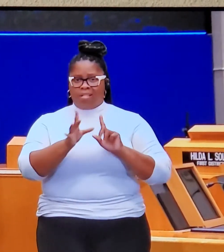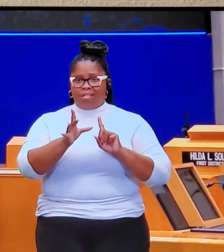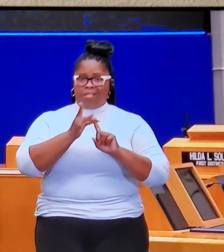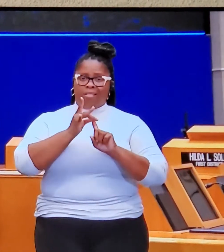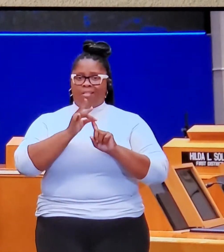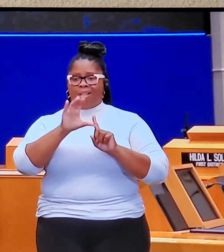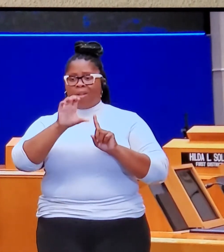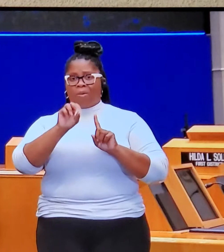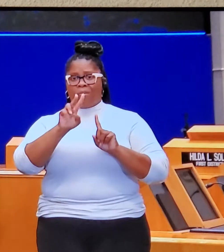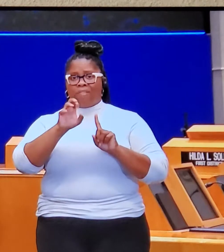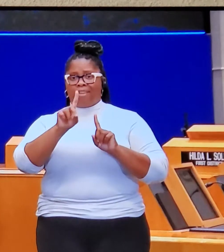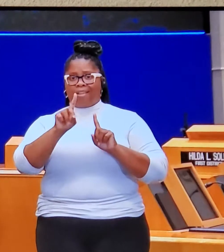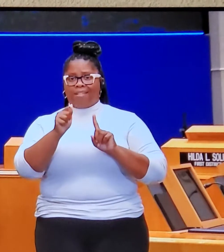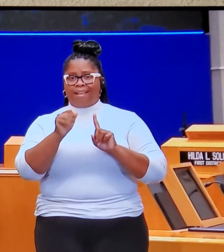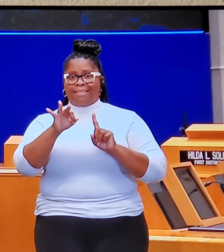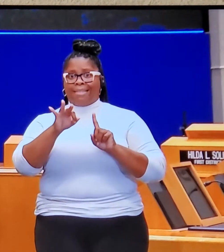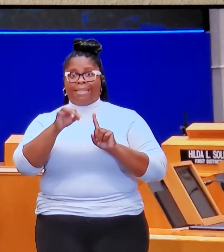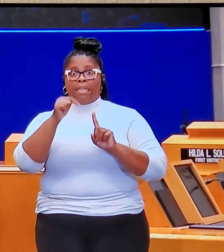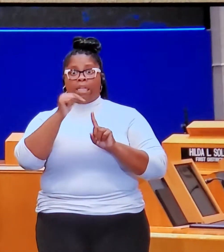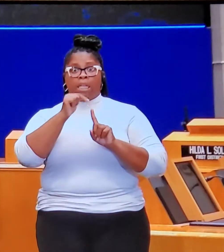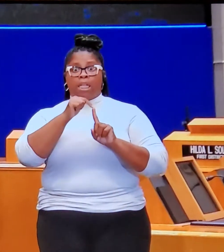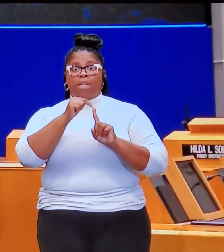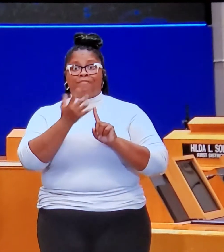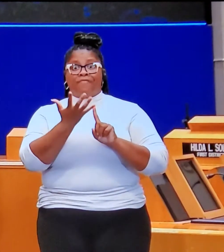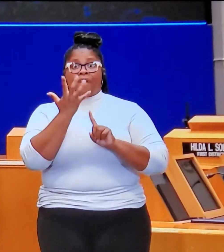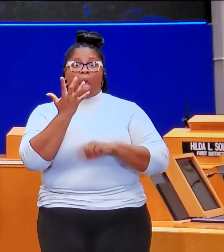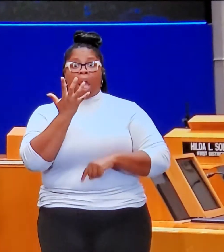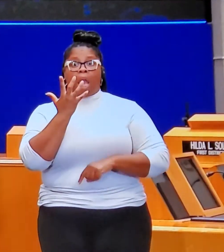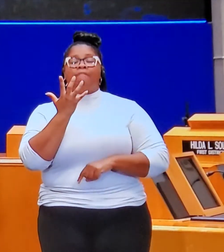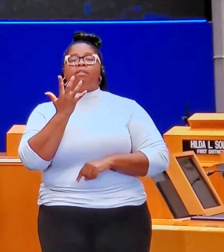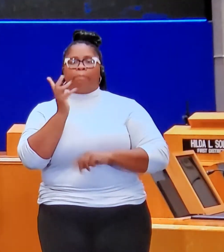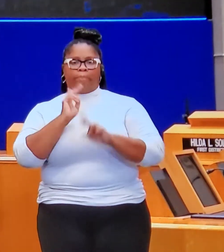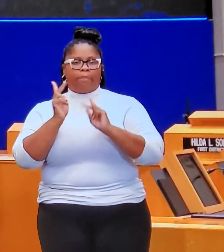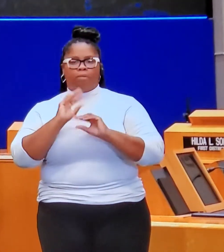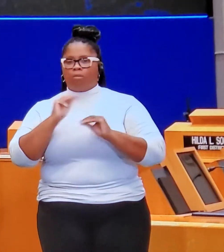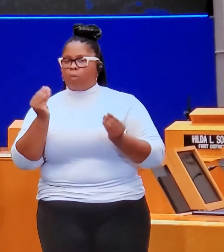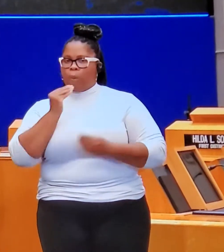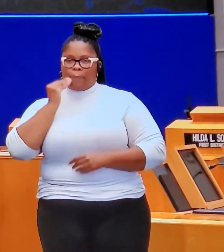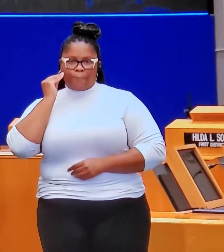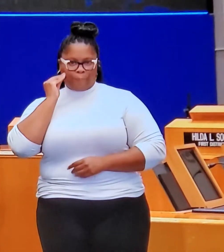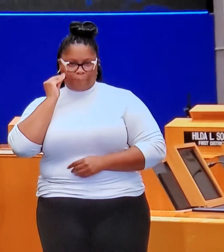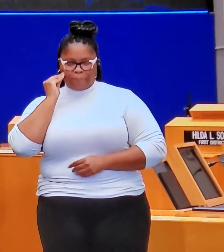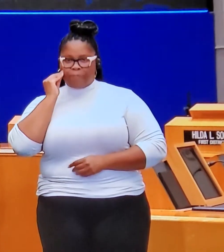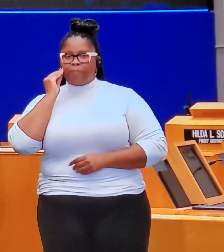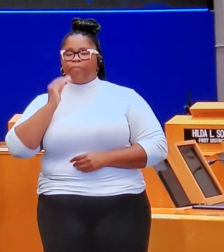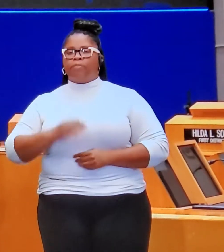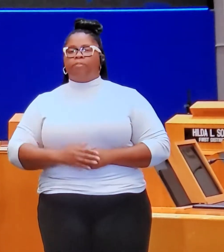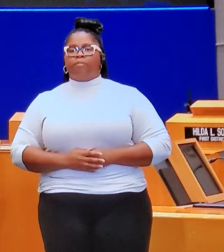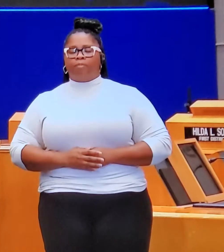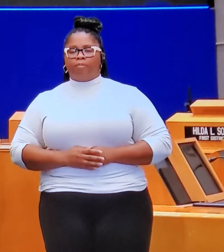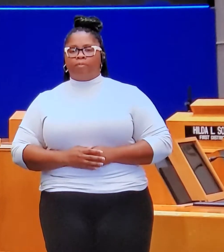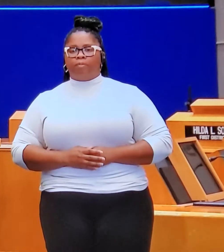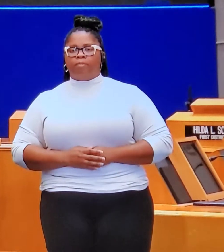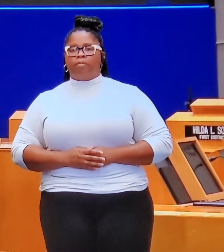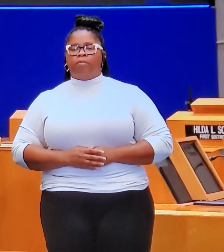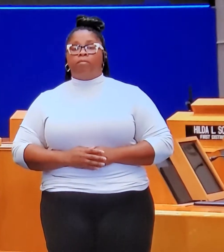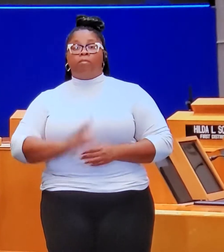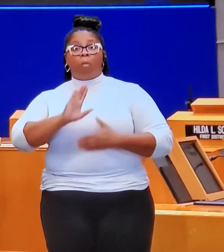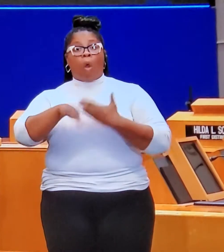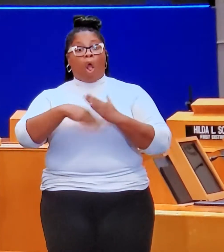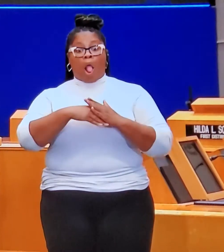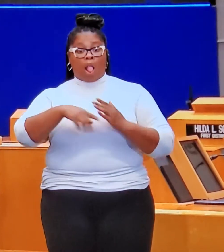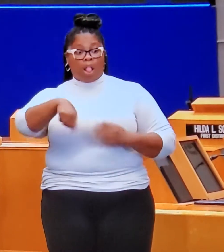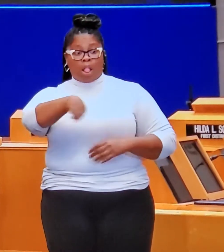COVID-19 amongst people who are experiencing homelessness. 79% of all of our